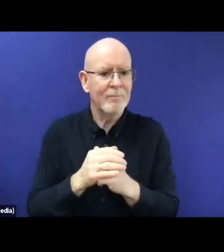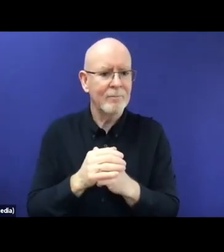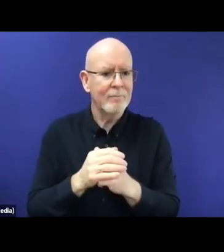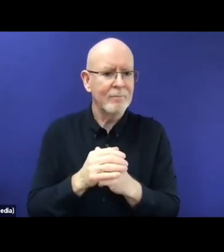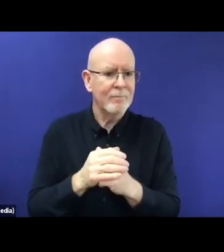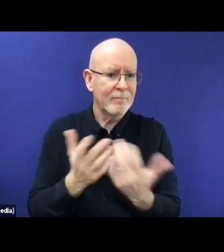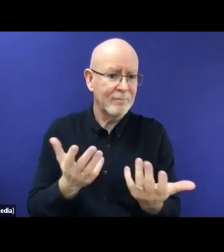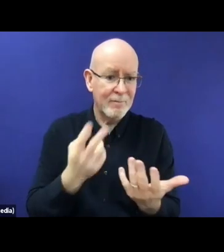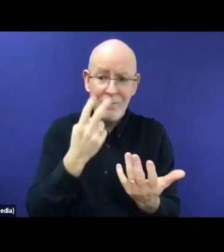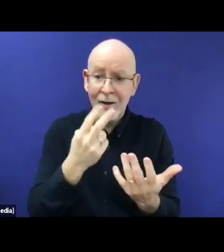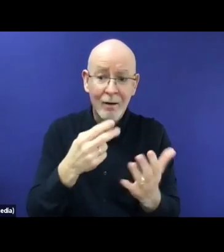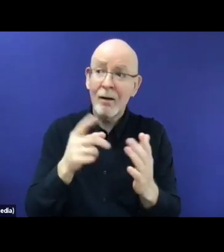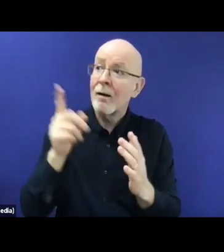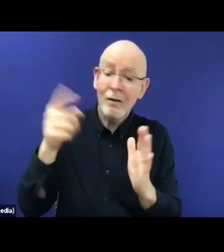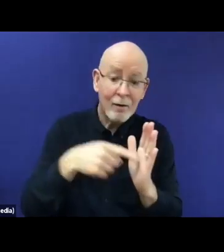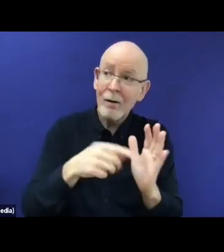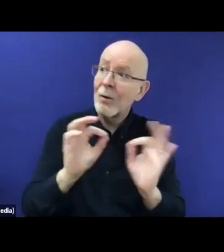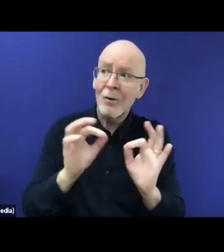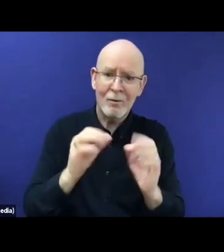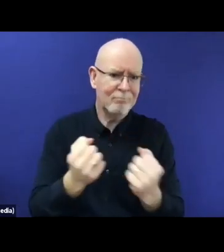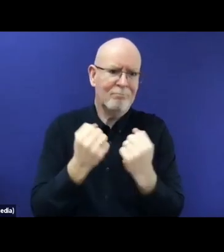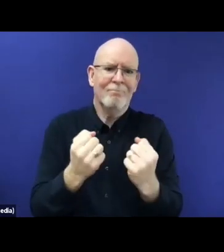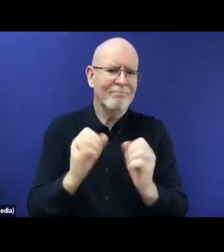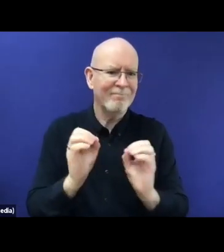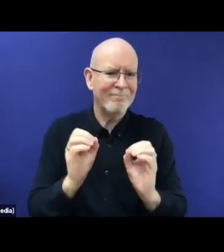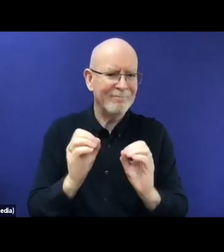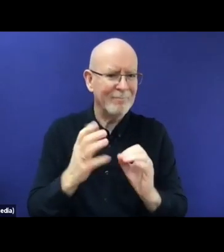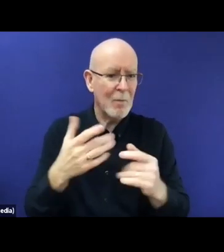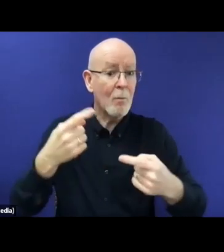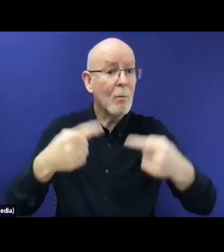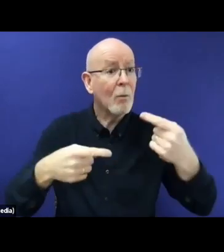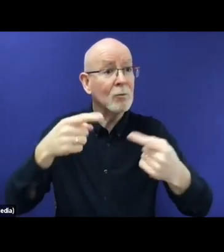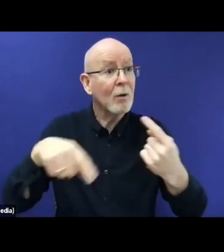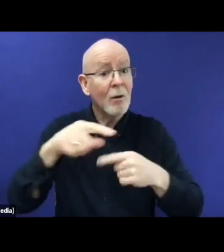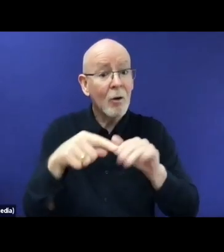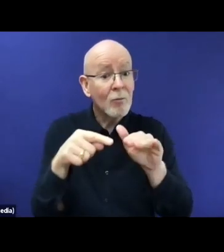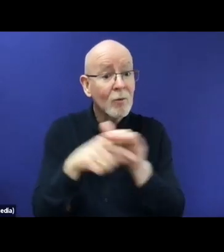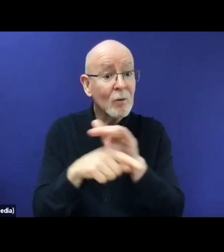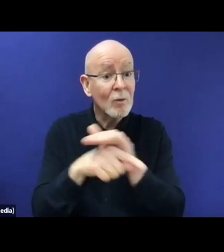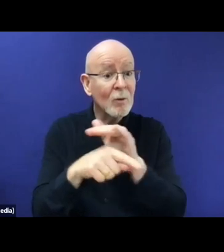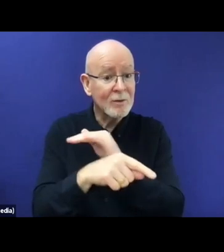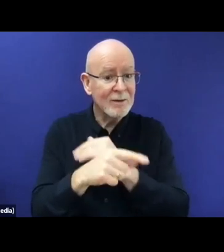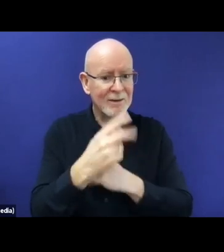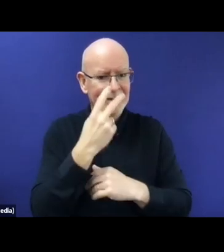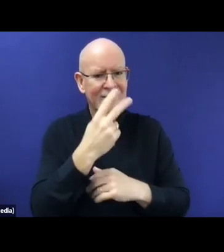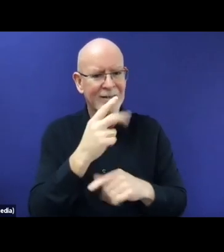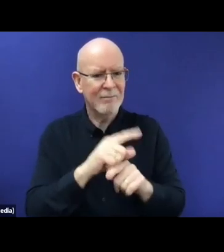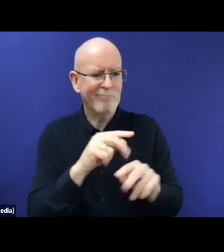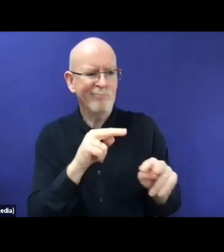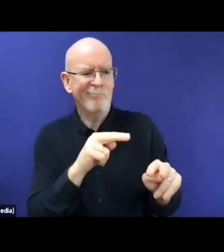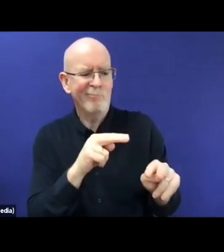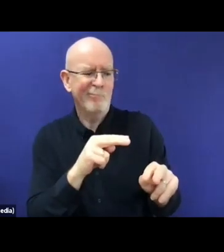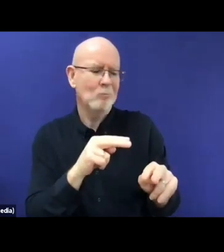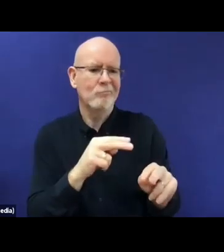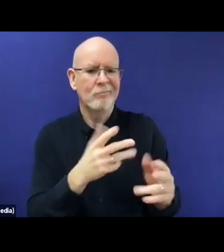entirely new, we are seeing it's leading to the loss, or anyway, the weakening